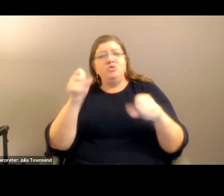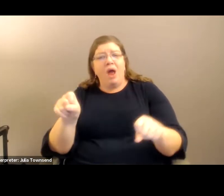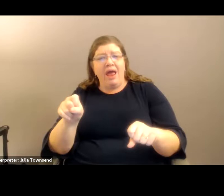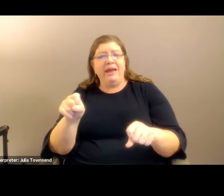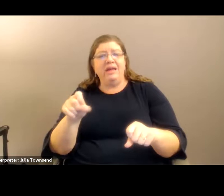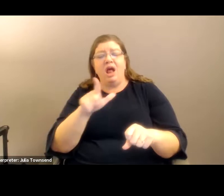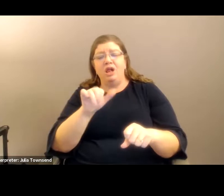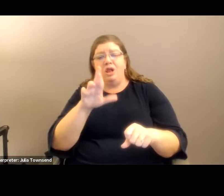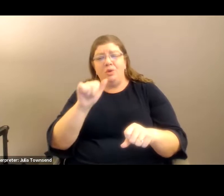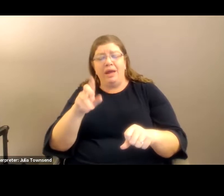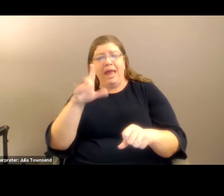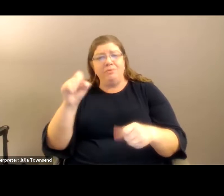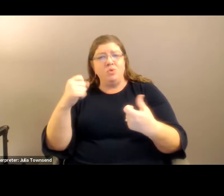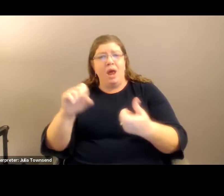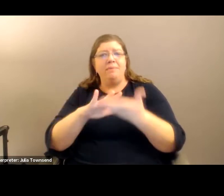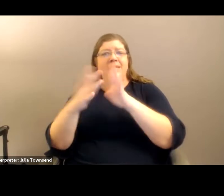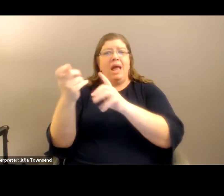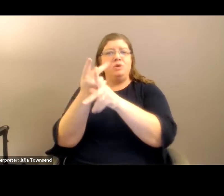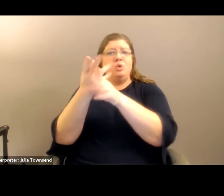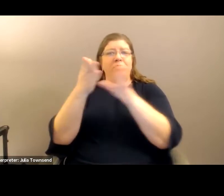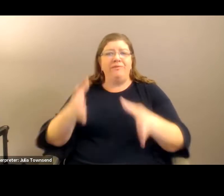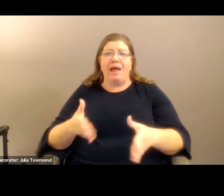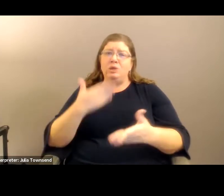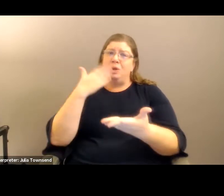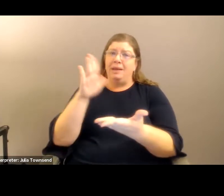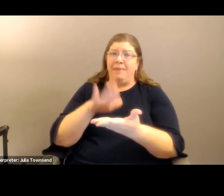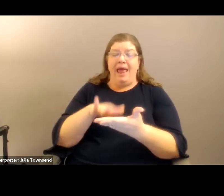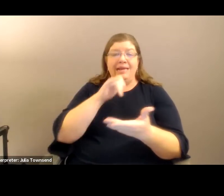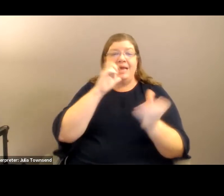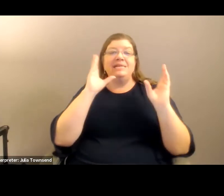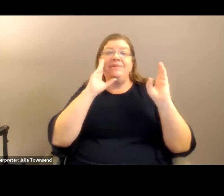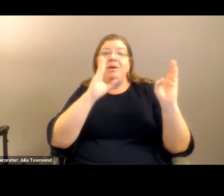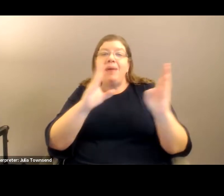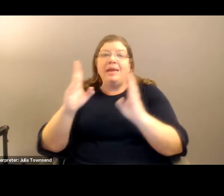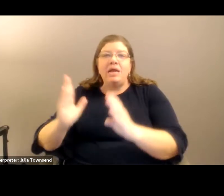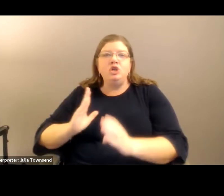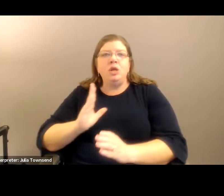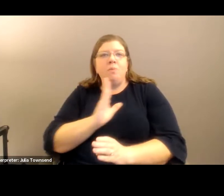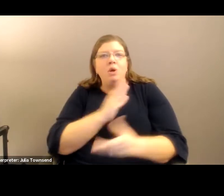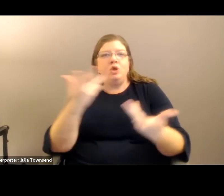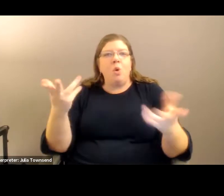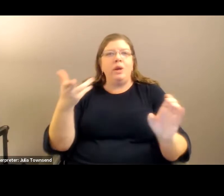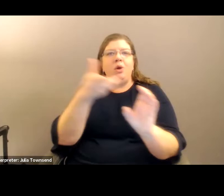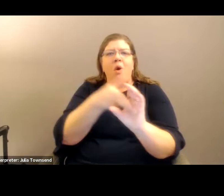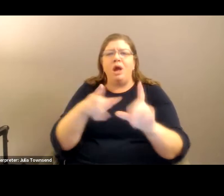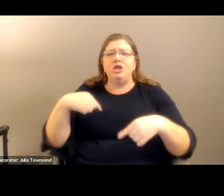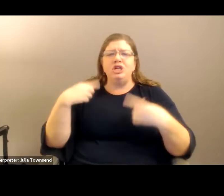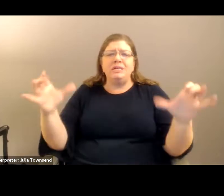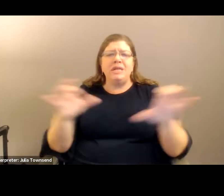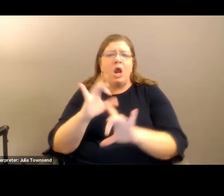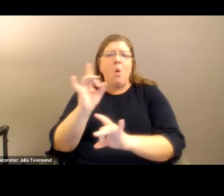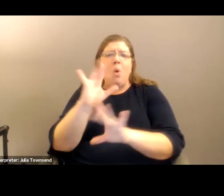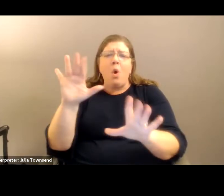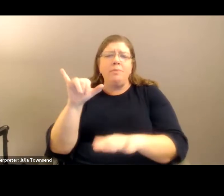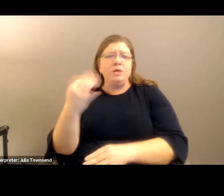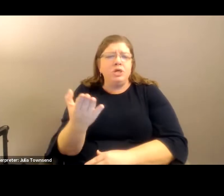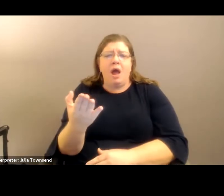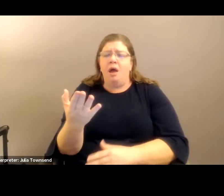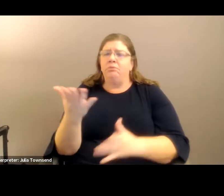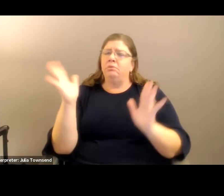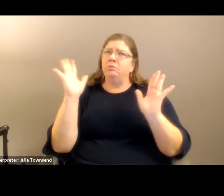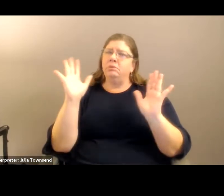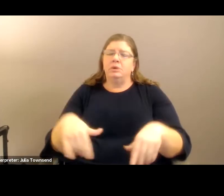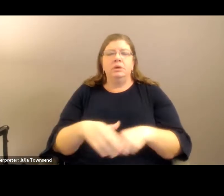supervisor, and it's pretty bad that she doesn't even pay attention to the board she's on. She's done a horrible job. So interesting.